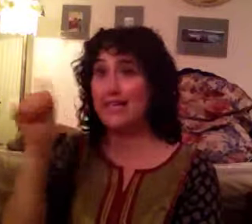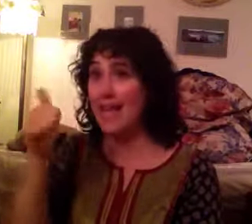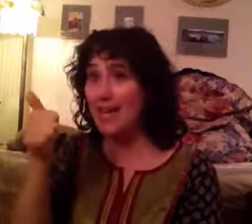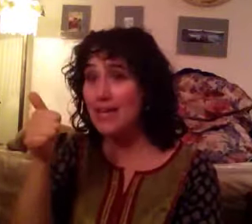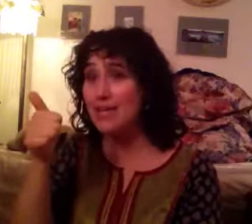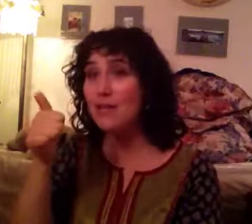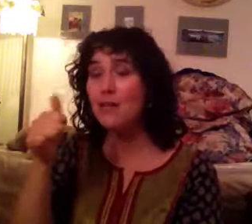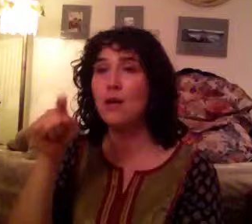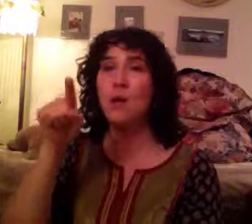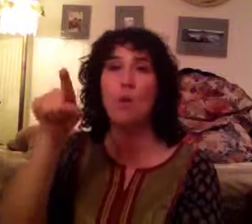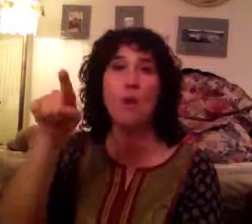110,